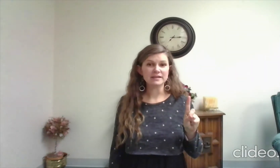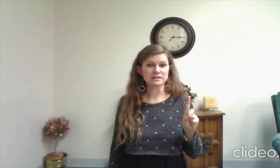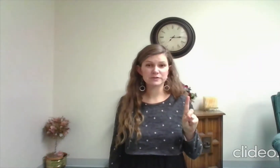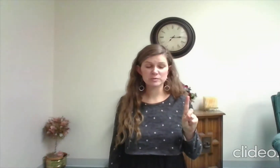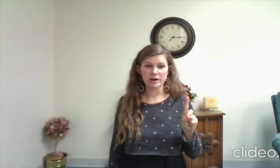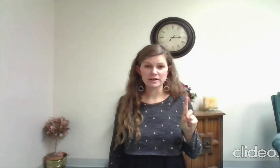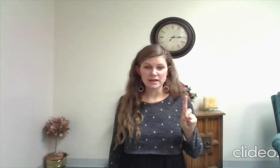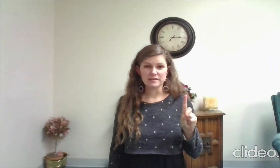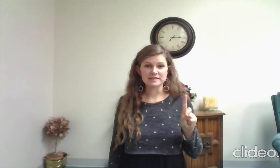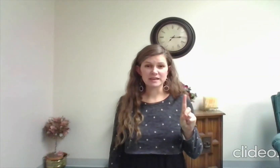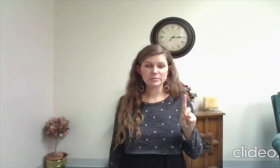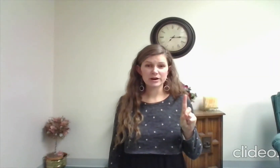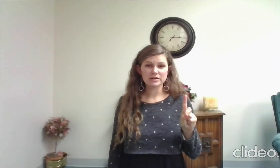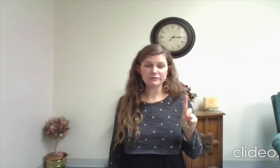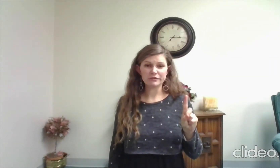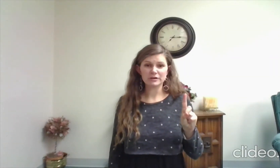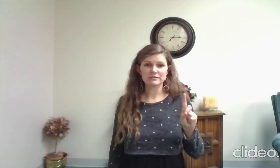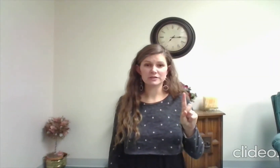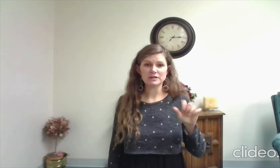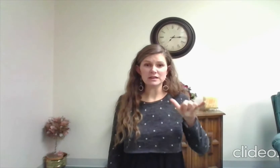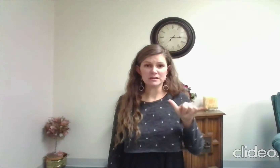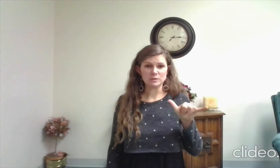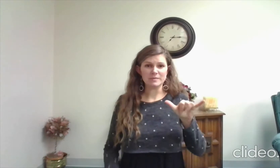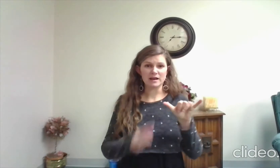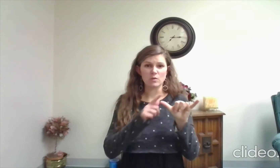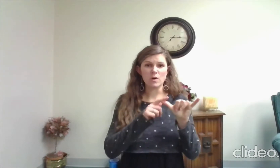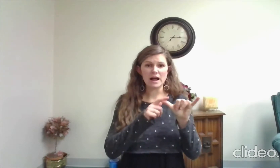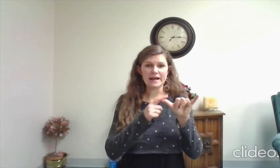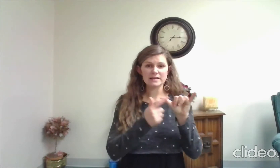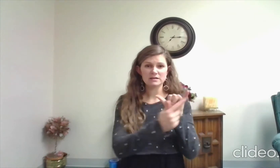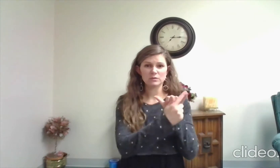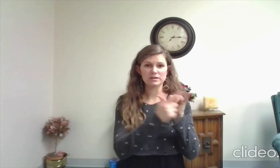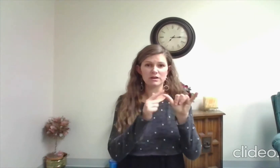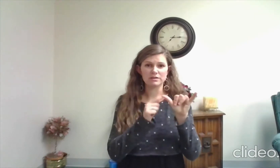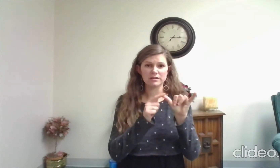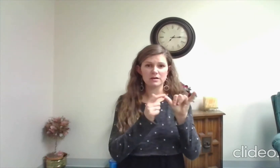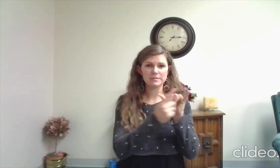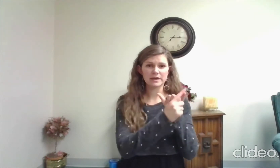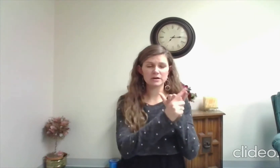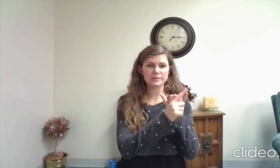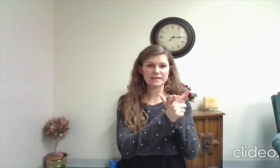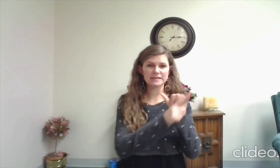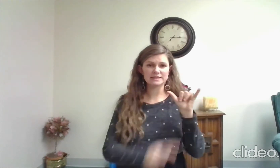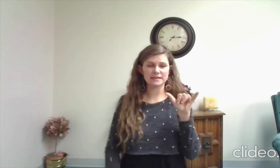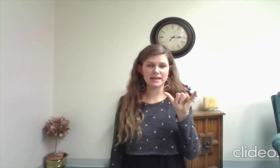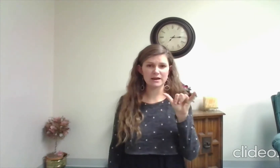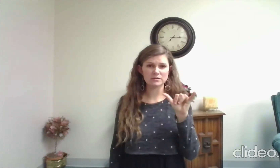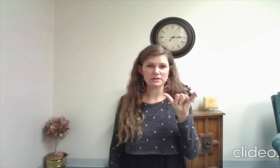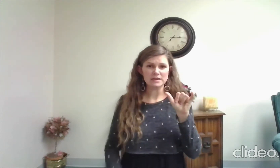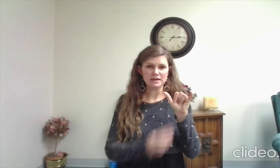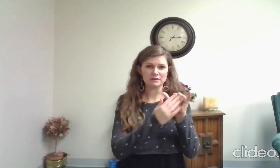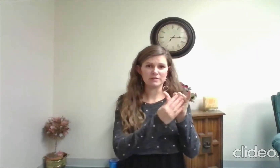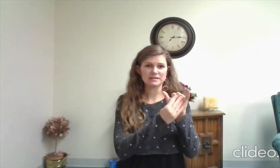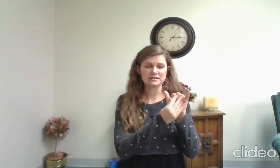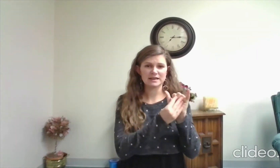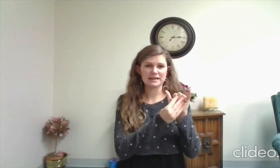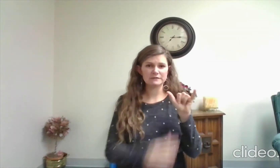the first part. The second part of forever is we make a Y with our thumb and our pinky sticking out, and the rest is kind of like a